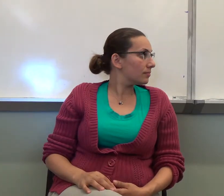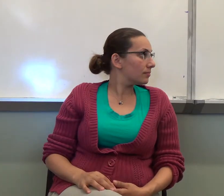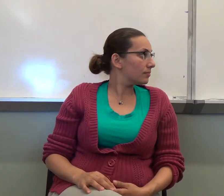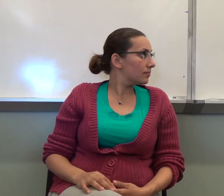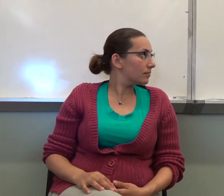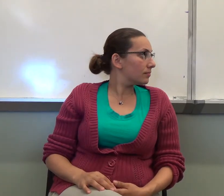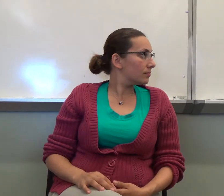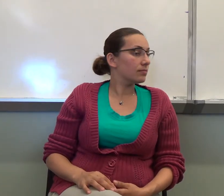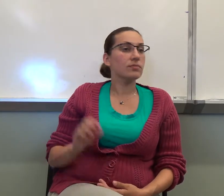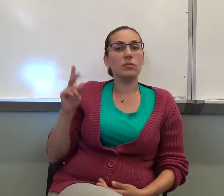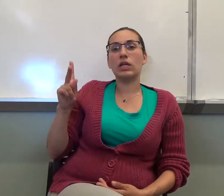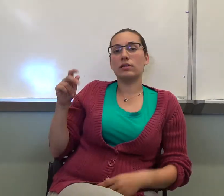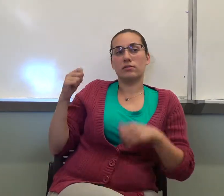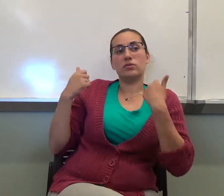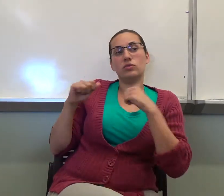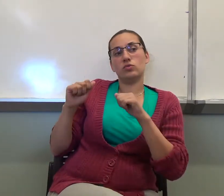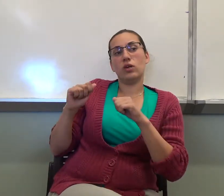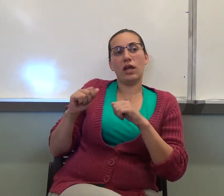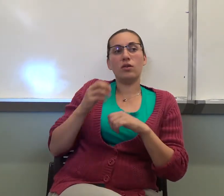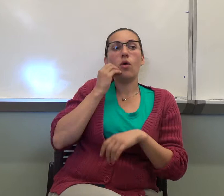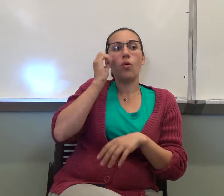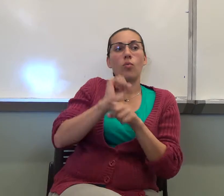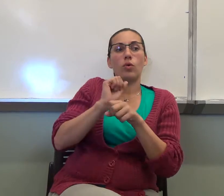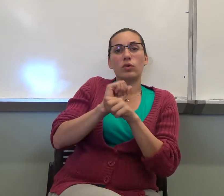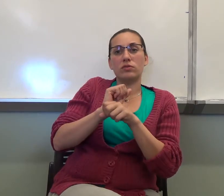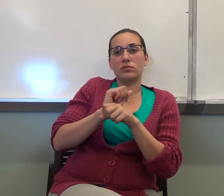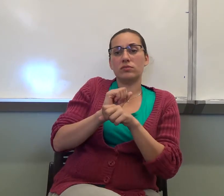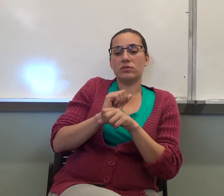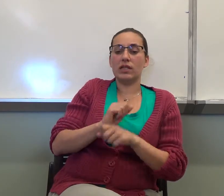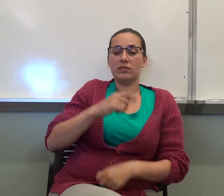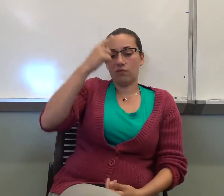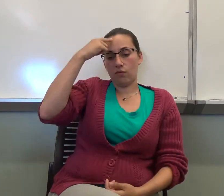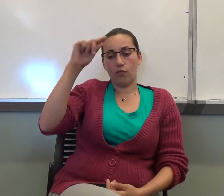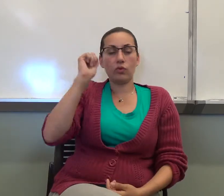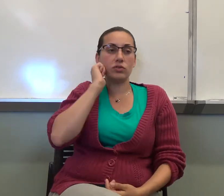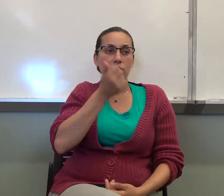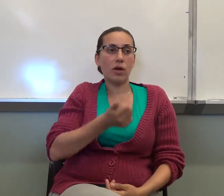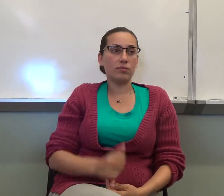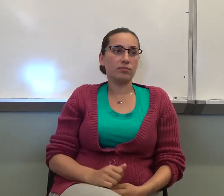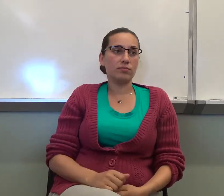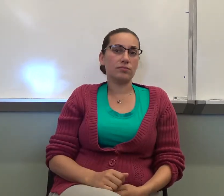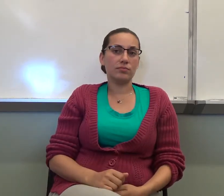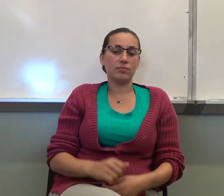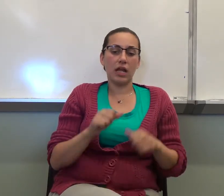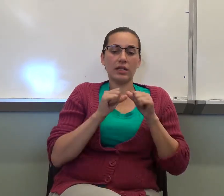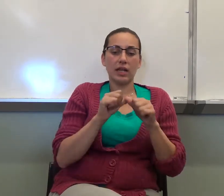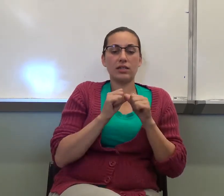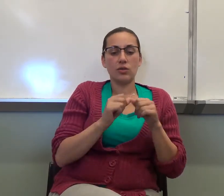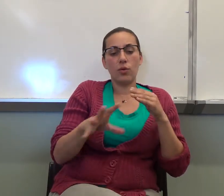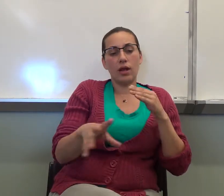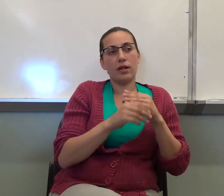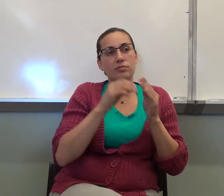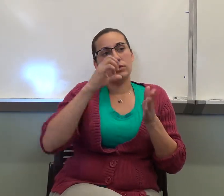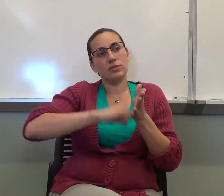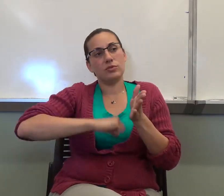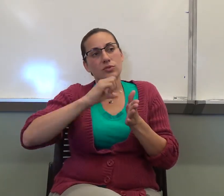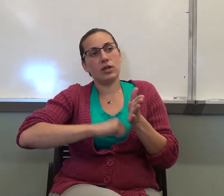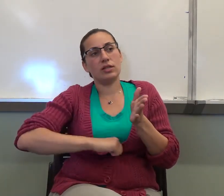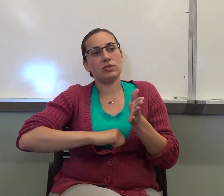All right, let's do that for tomorrow. And then we'll continue with the addition and subtraction properties of quality. Let's start to